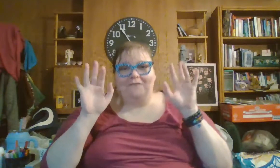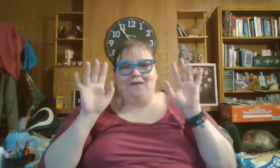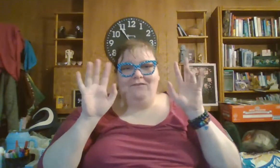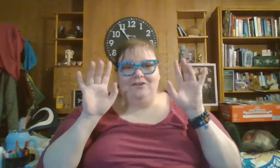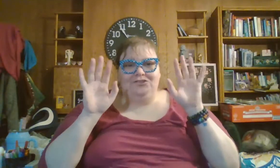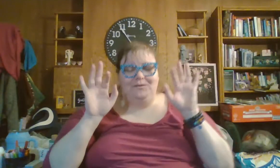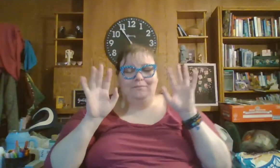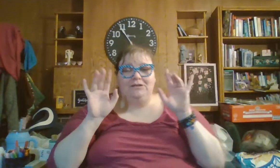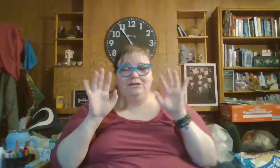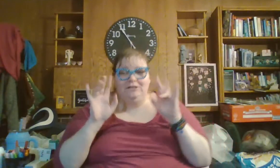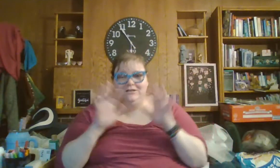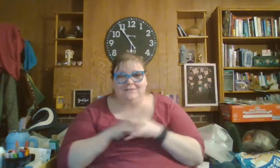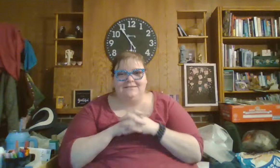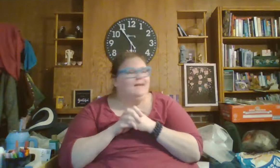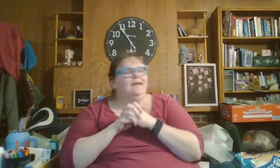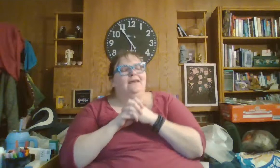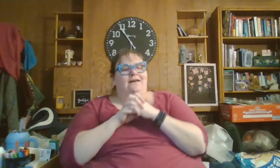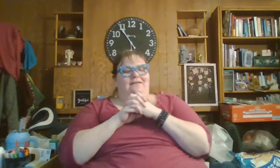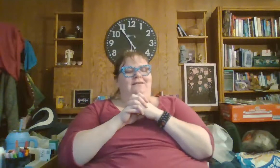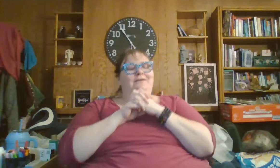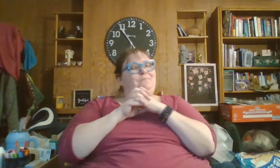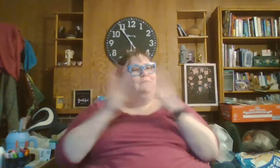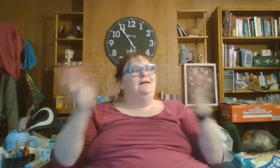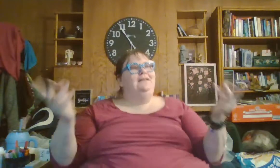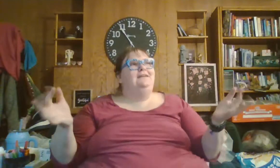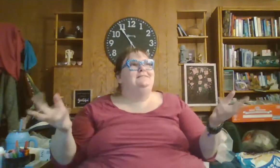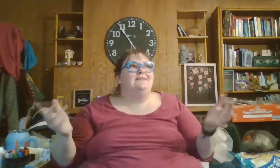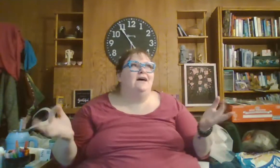555, angel numbers. Money is